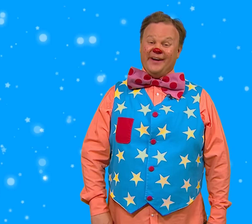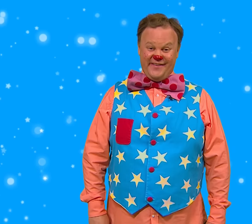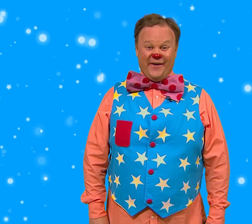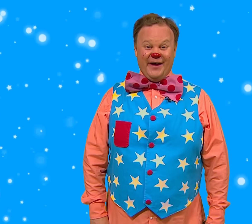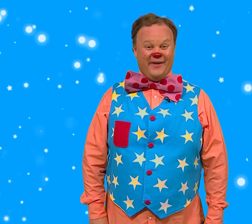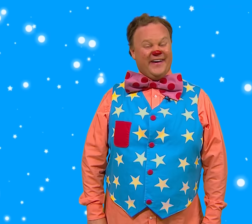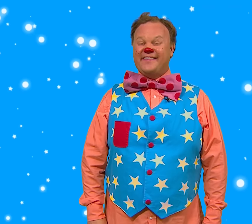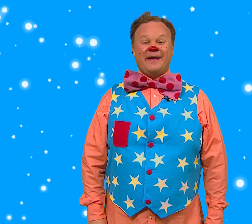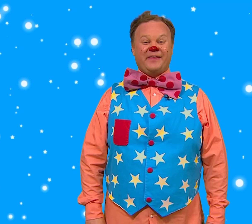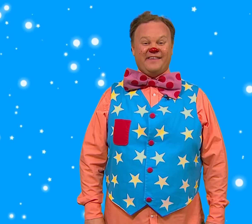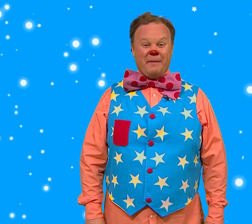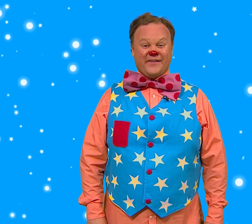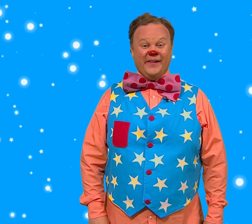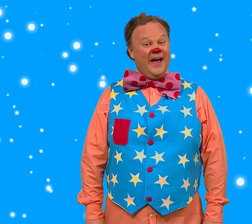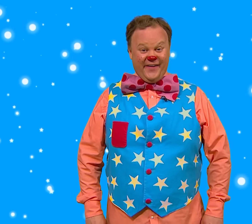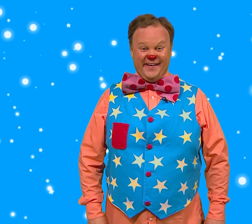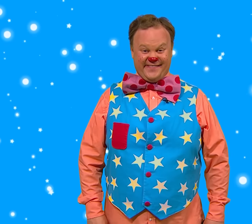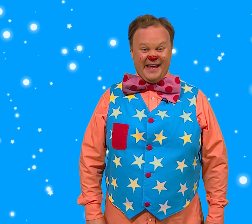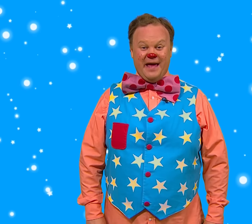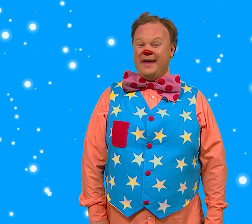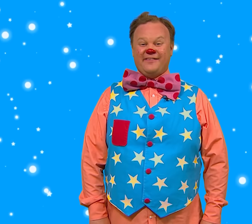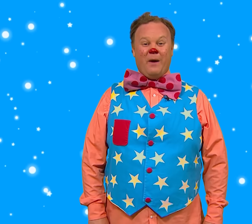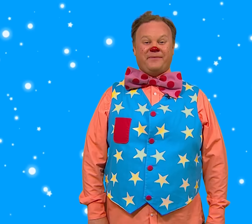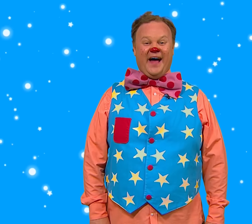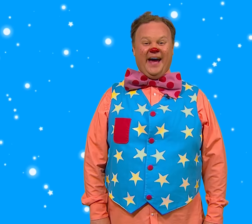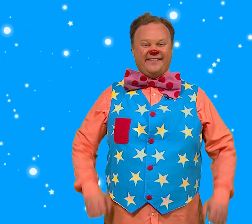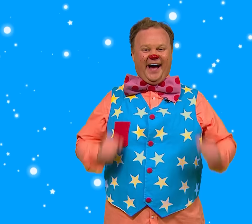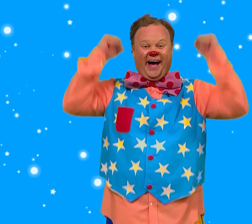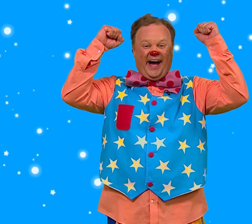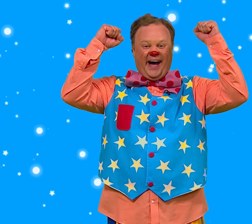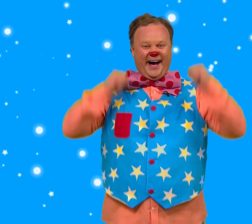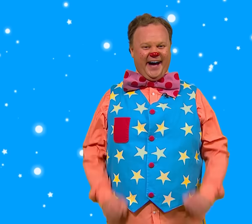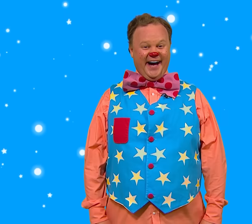enjoy watching something special on the CBBS website.